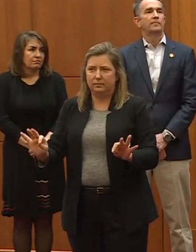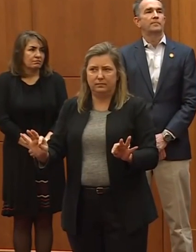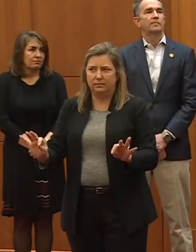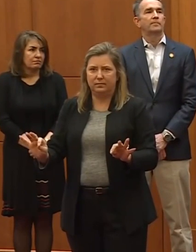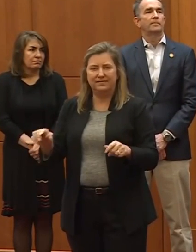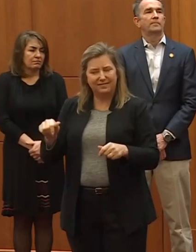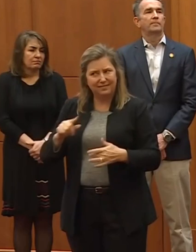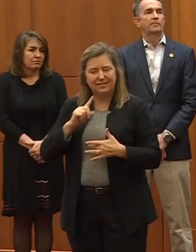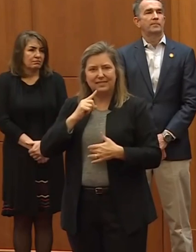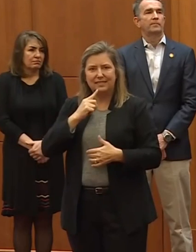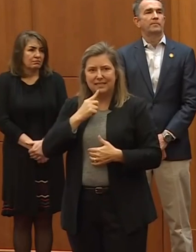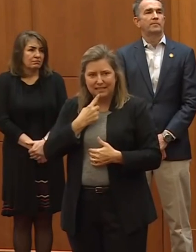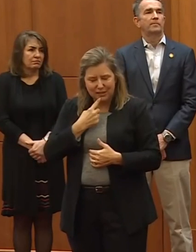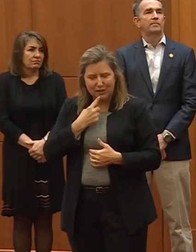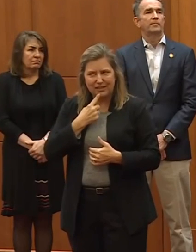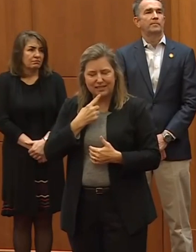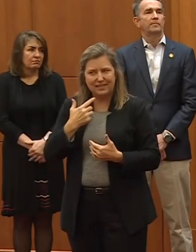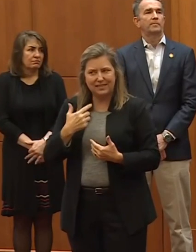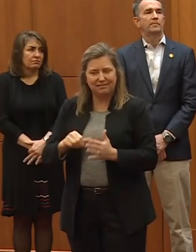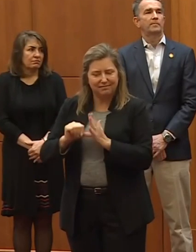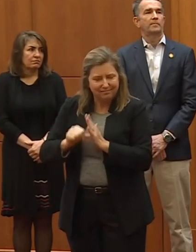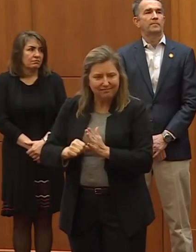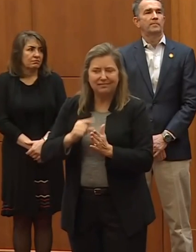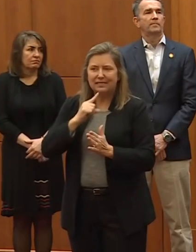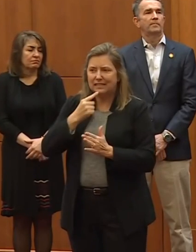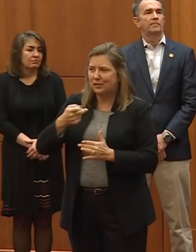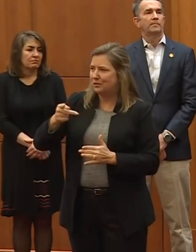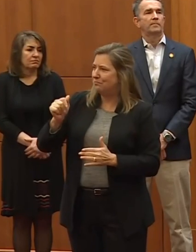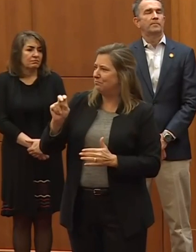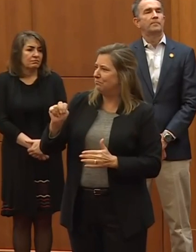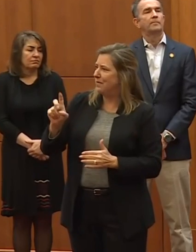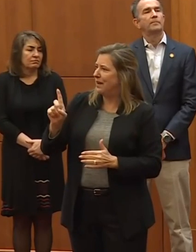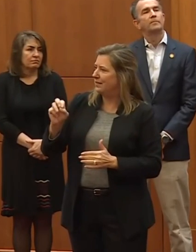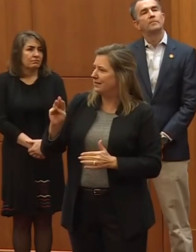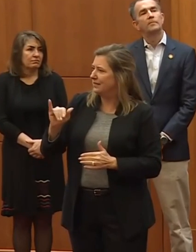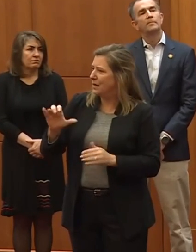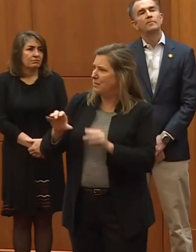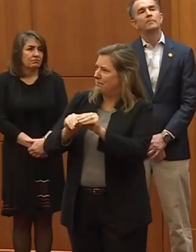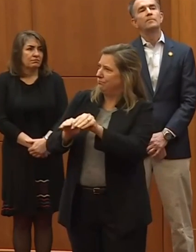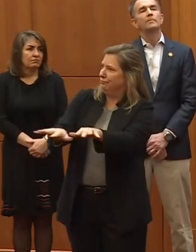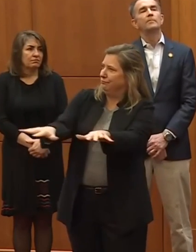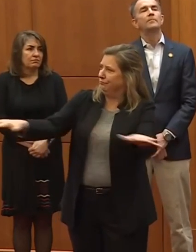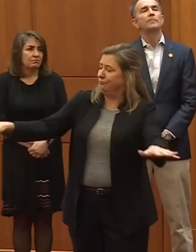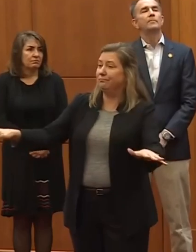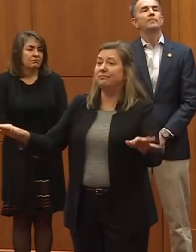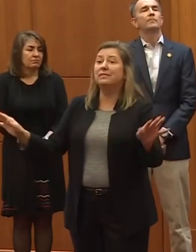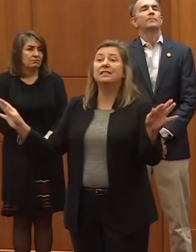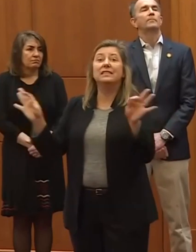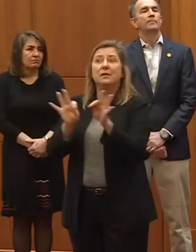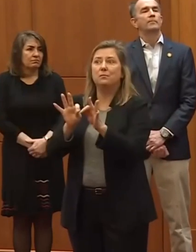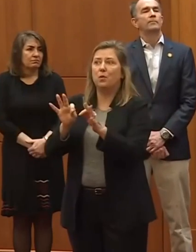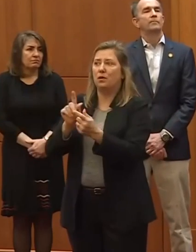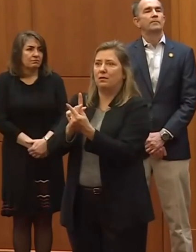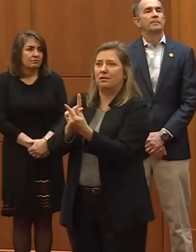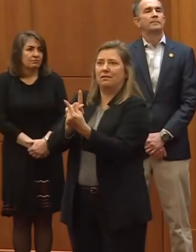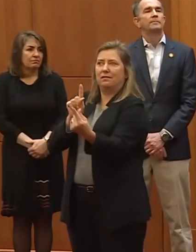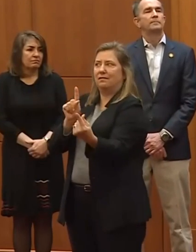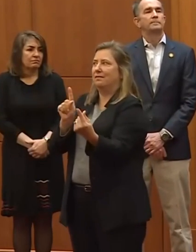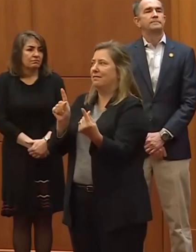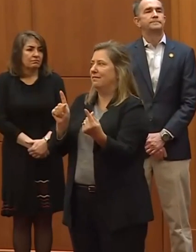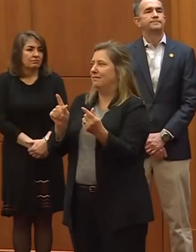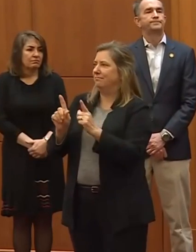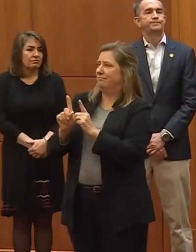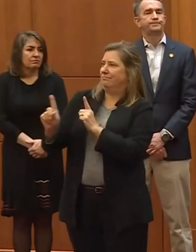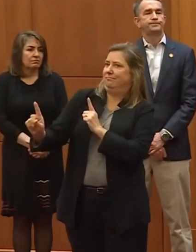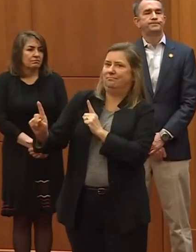is a serious pandemic, and social distancing is therefore something that we all should